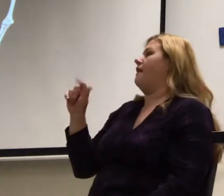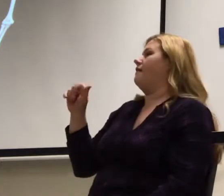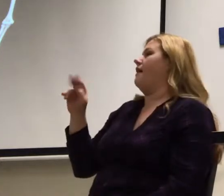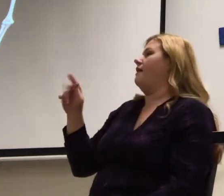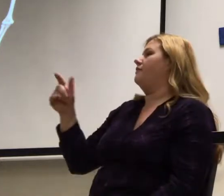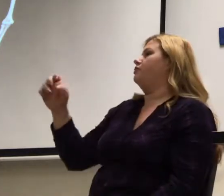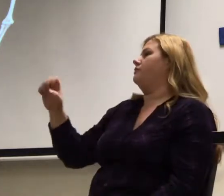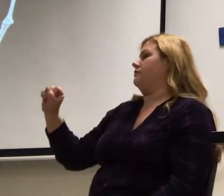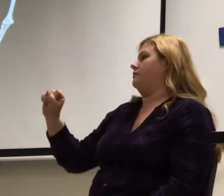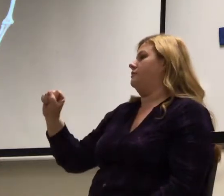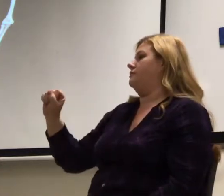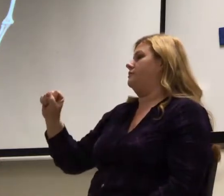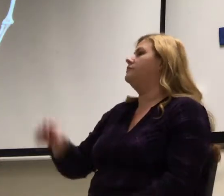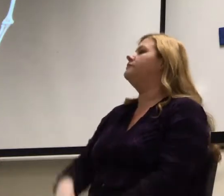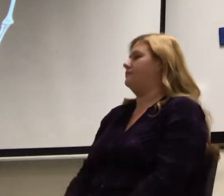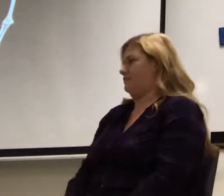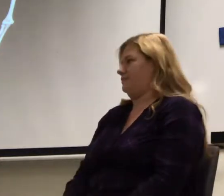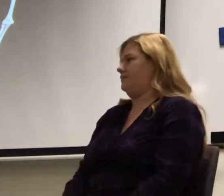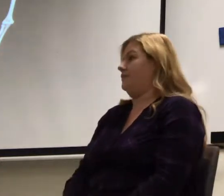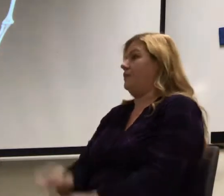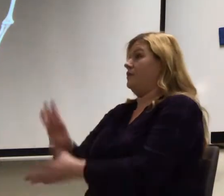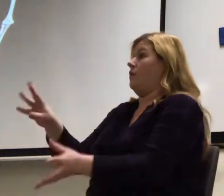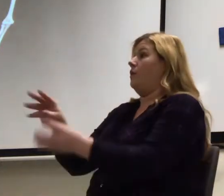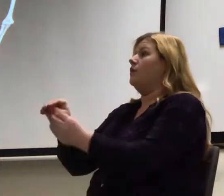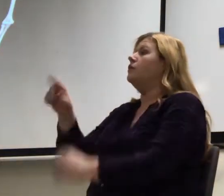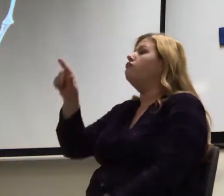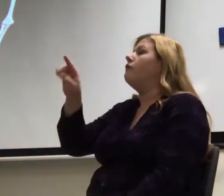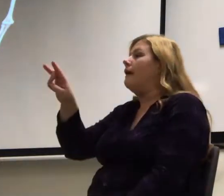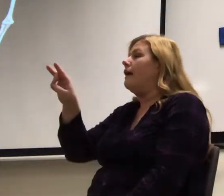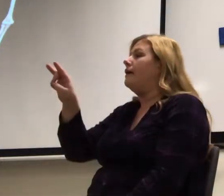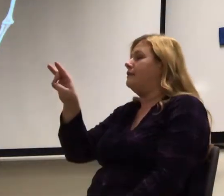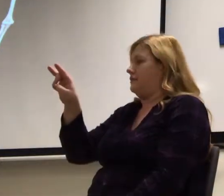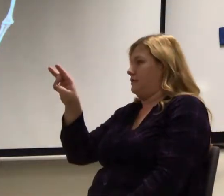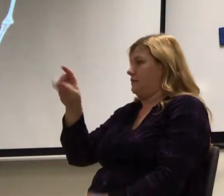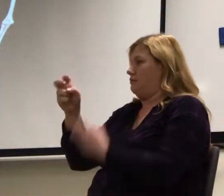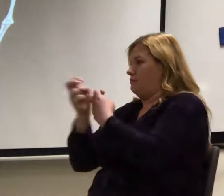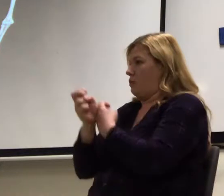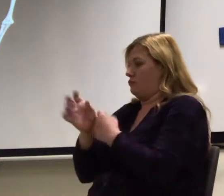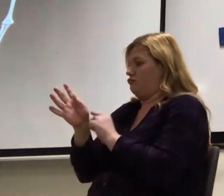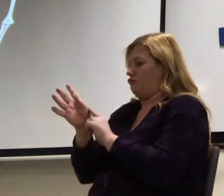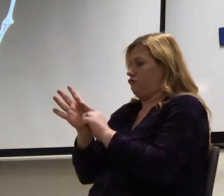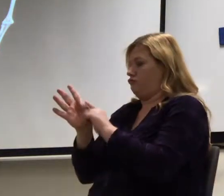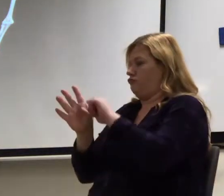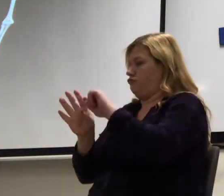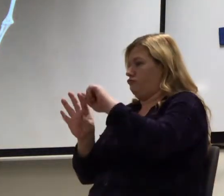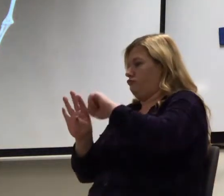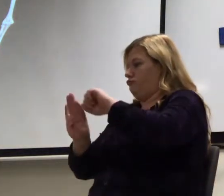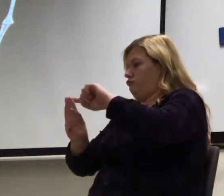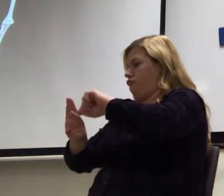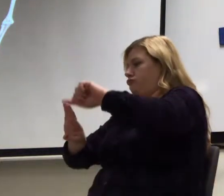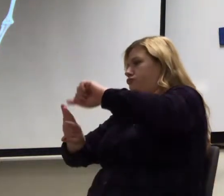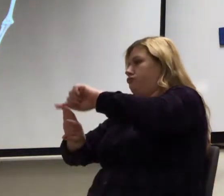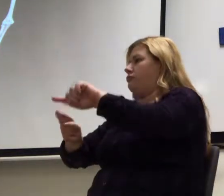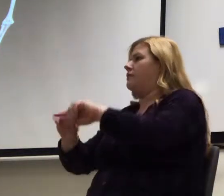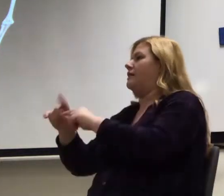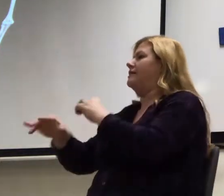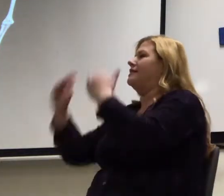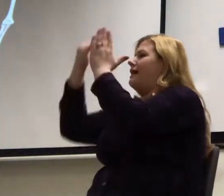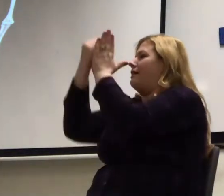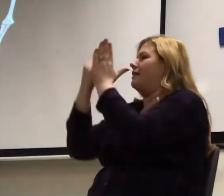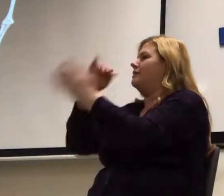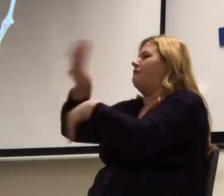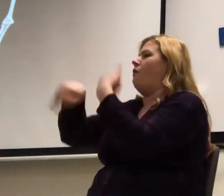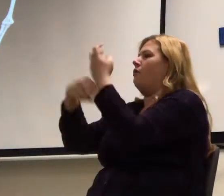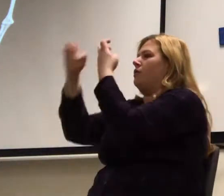So you have 28. And those are just listing all the bones of the upper extremity. When you